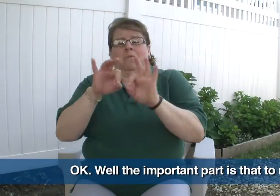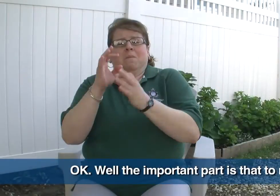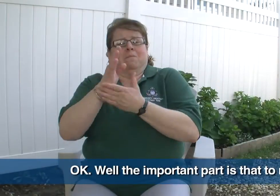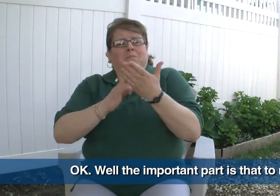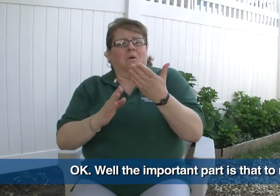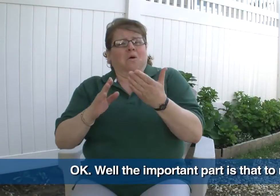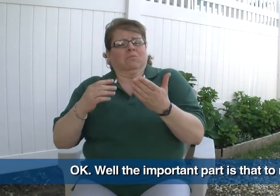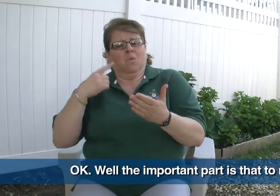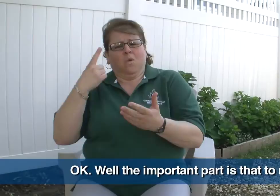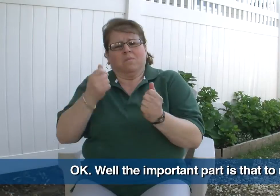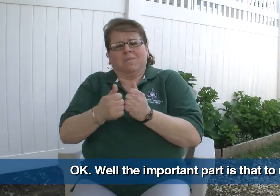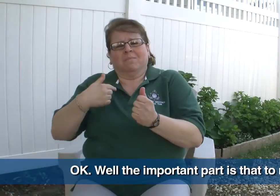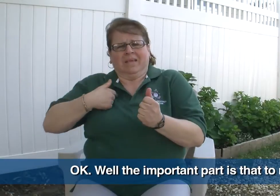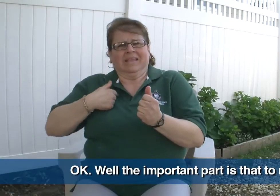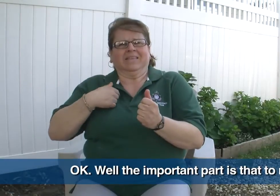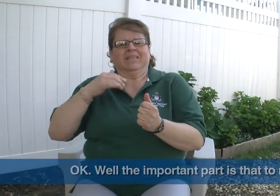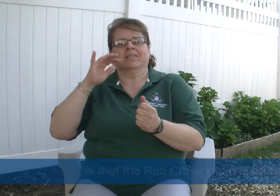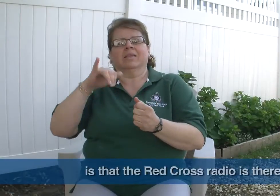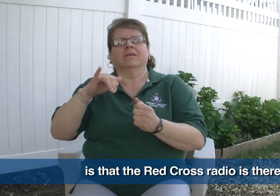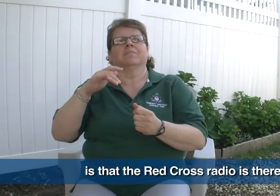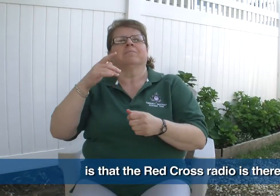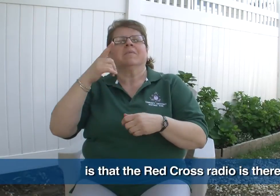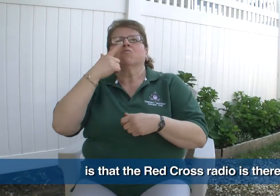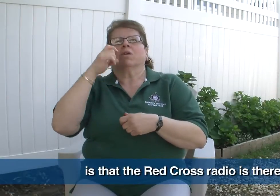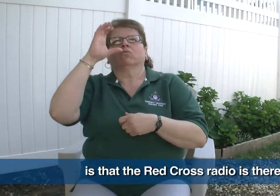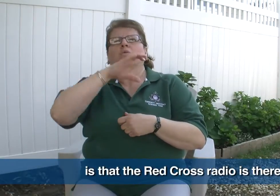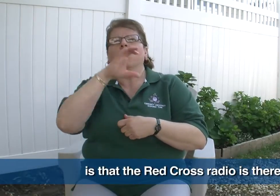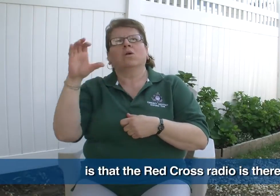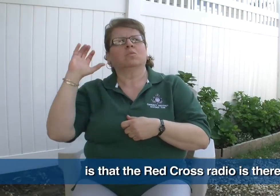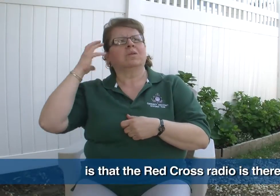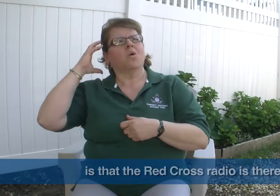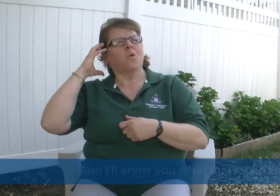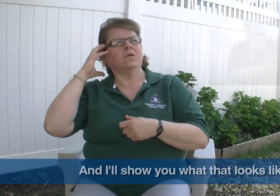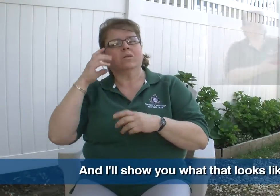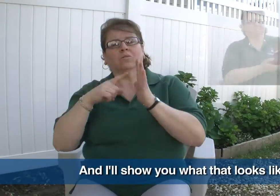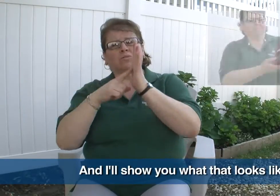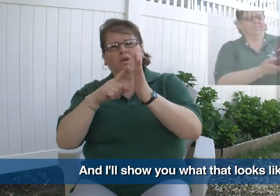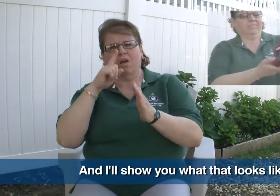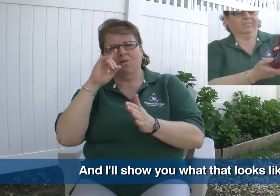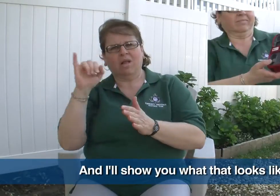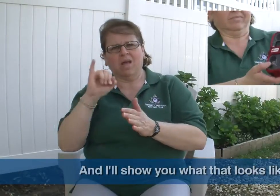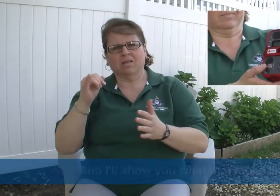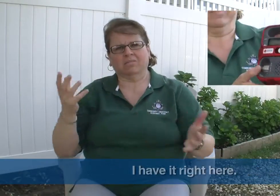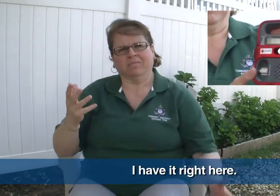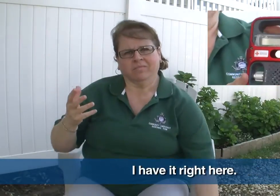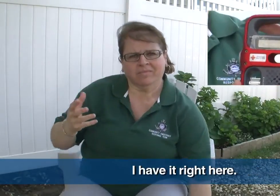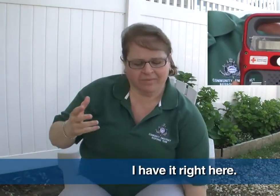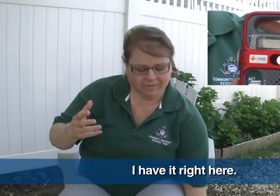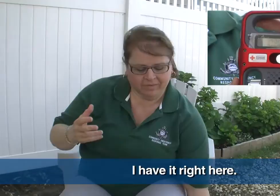well, the important part is that to me is that the Red Cross radio is there, and I'll show you what that looks like. I have it right